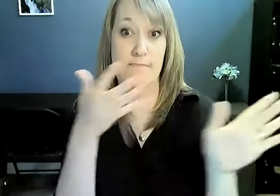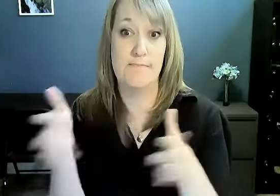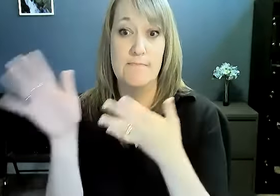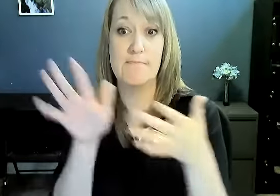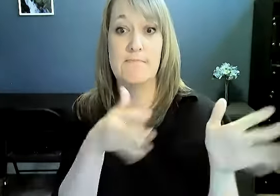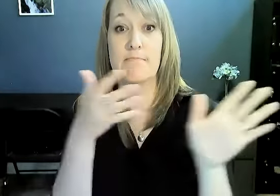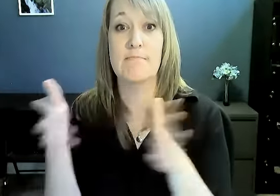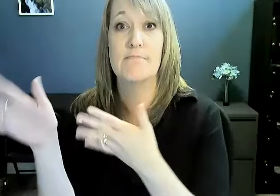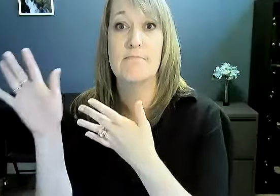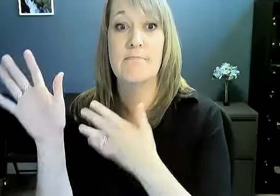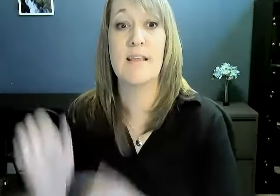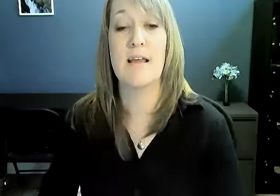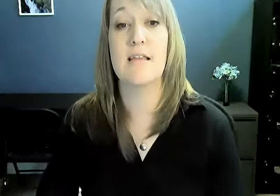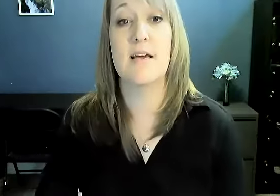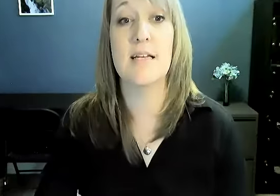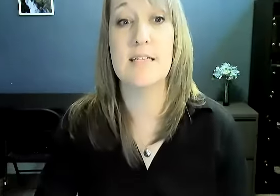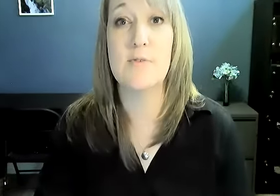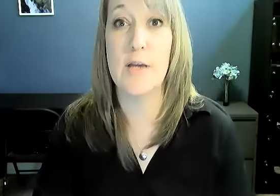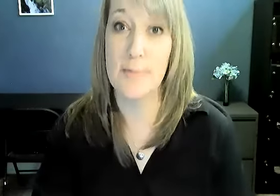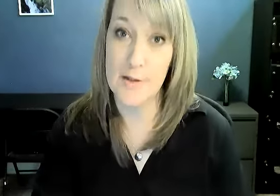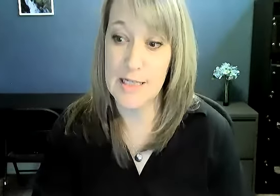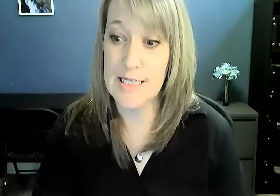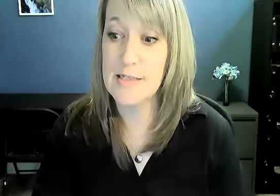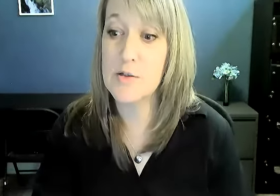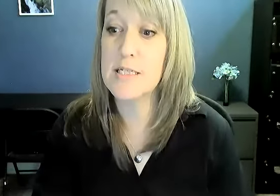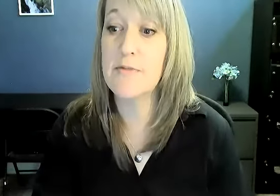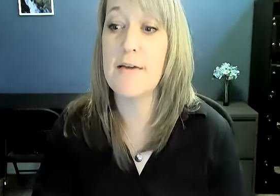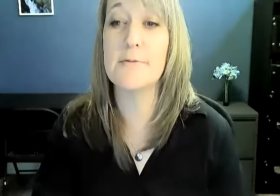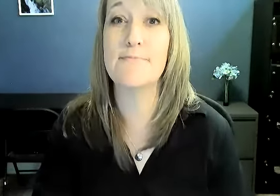And that is vocabulary list 25.